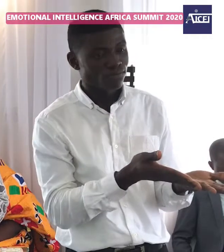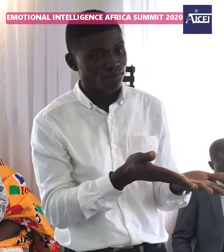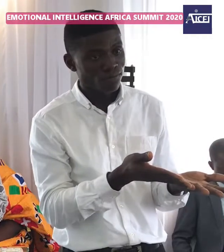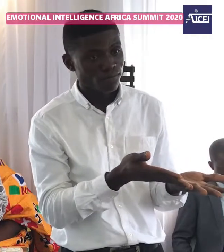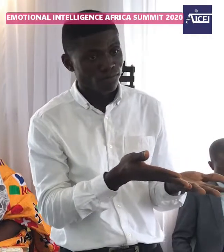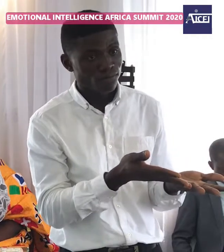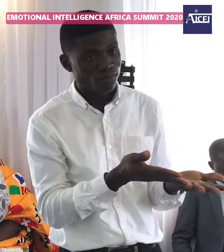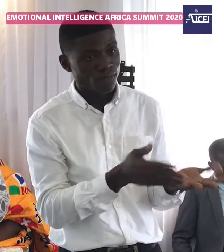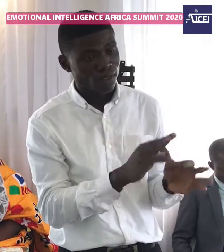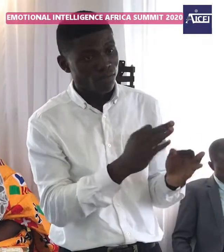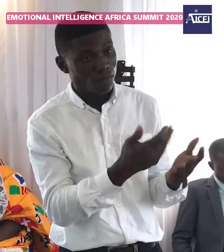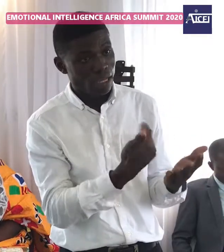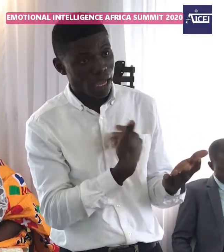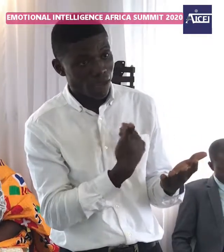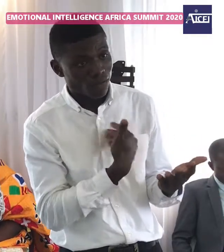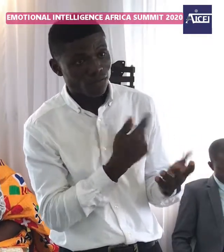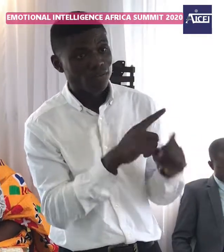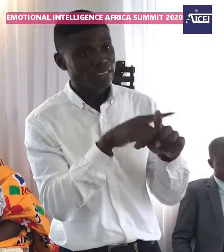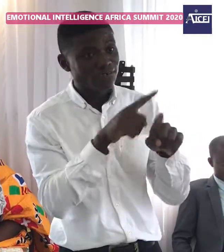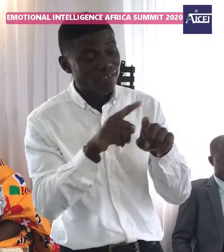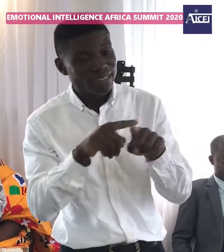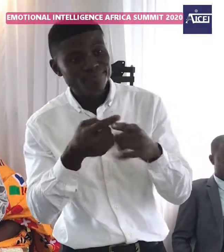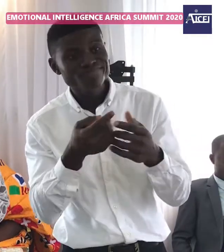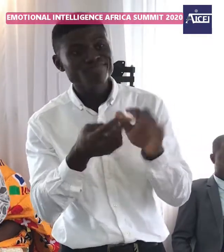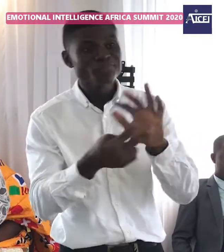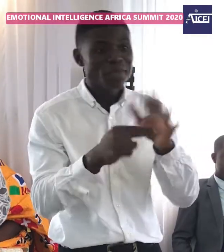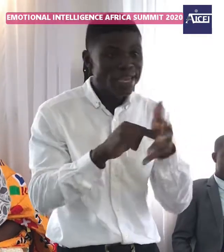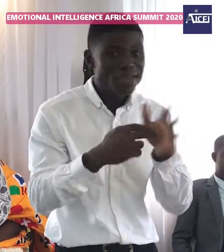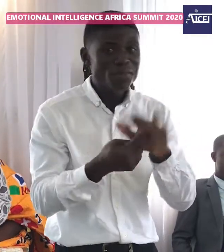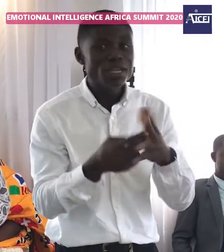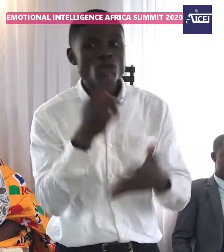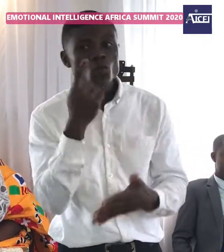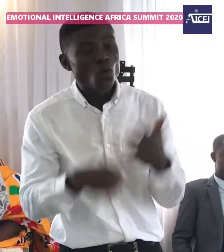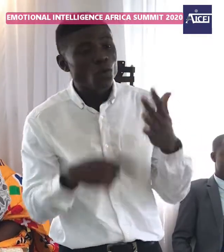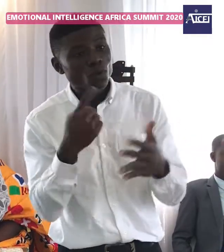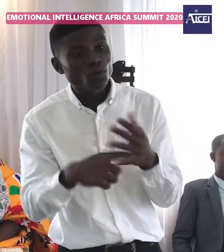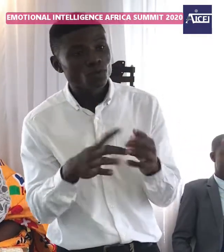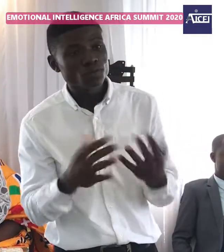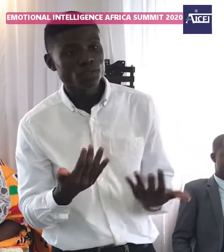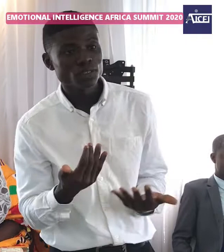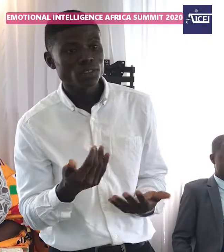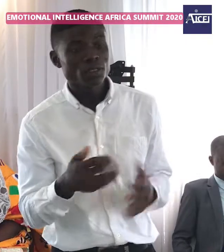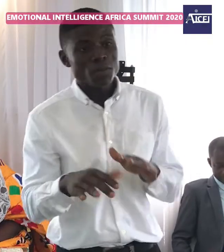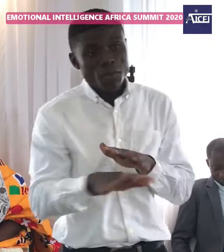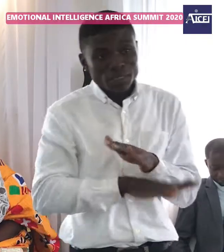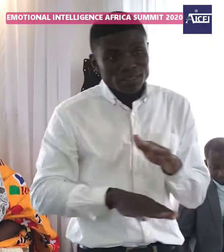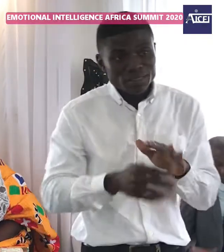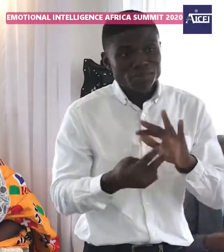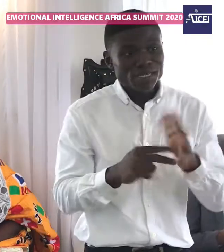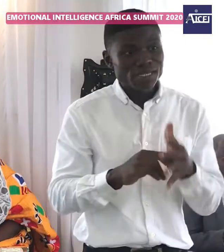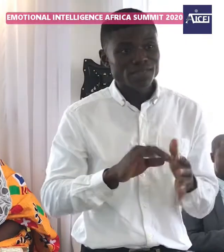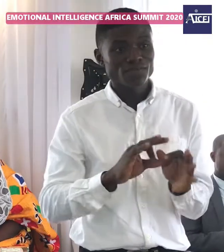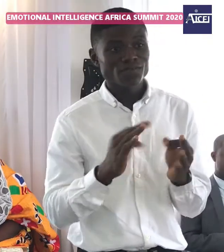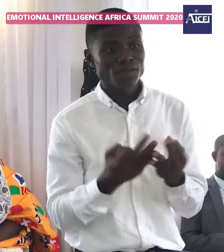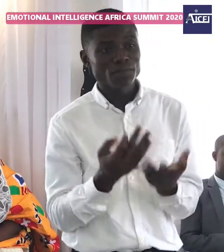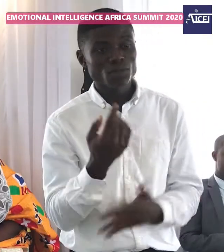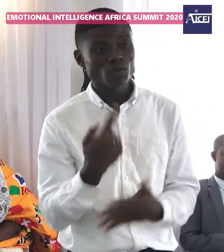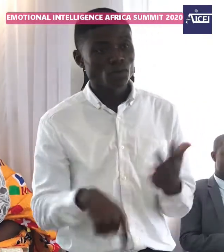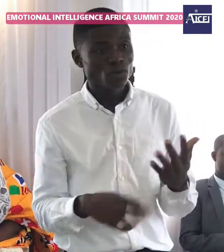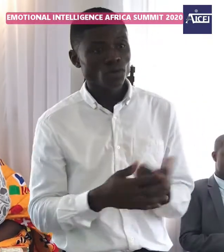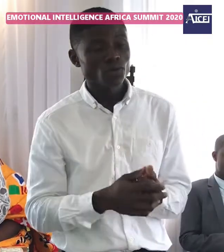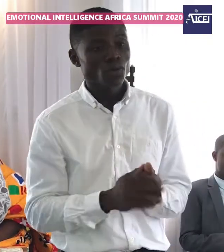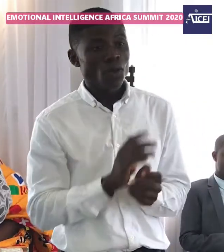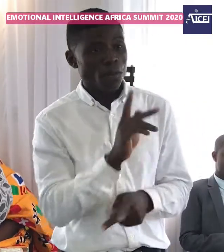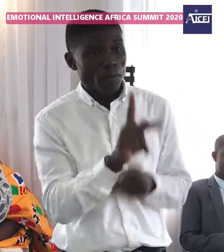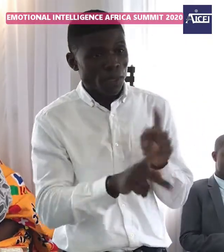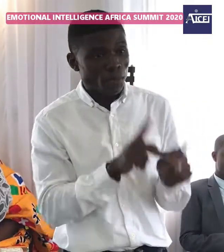The family has a lot of definitions, so let me just give you about two. One is the basic definition of family is a